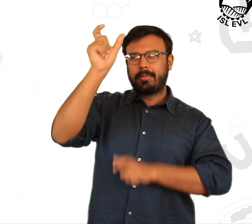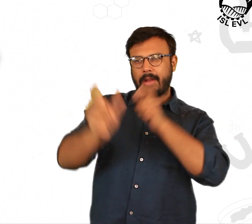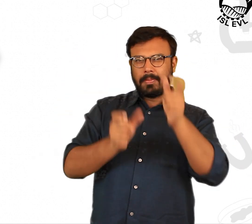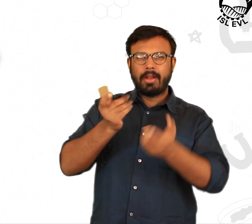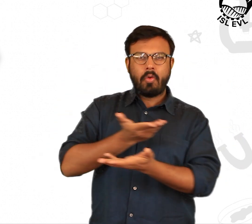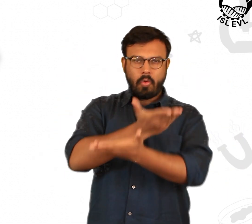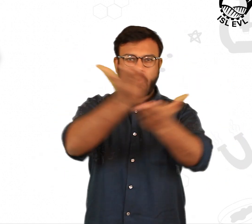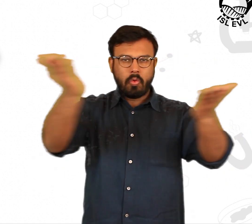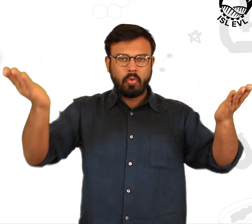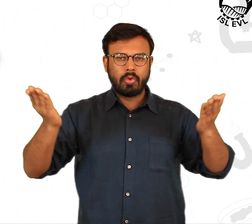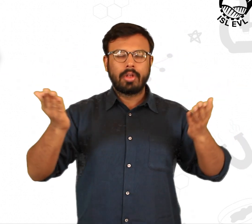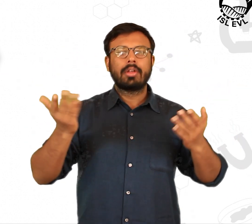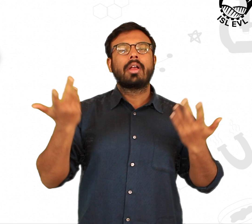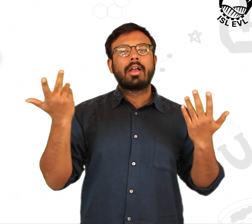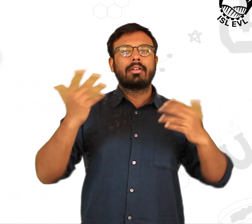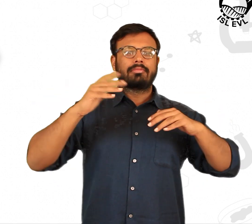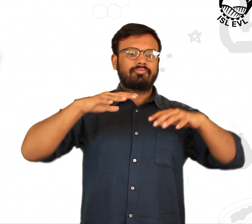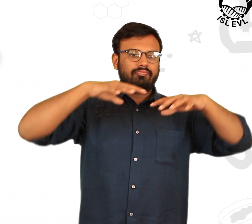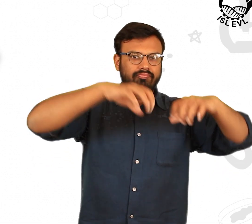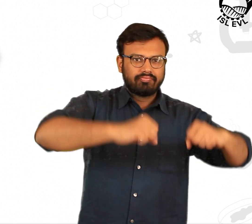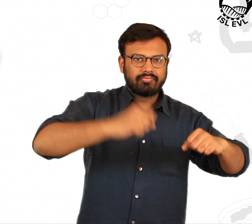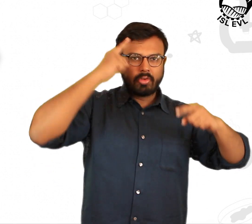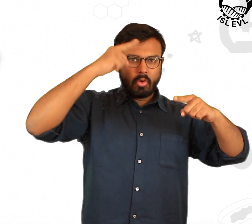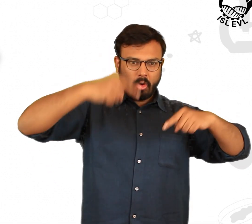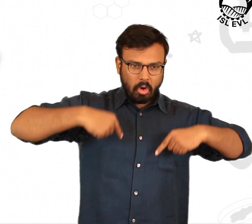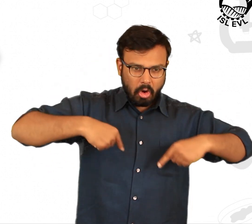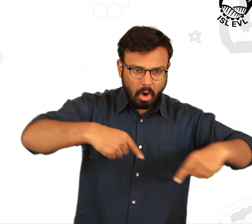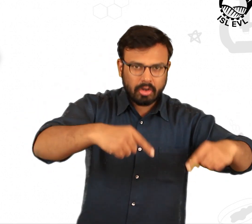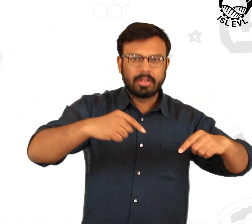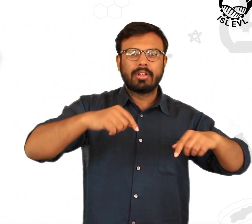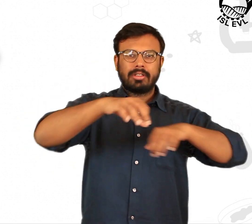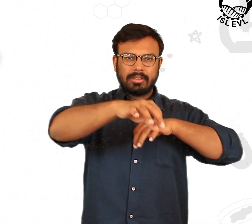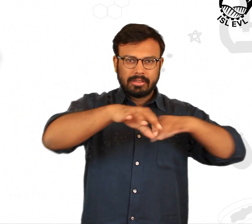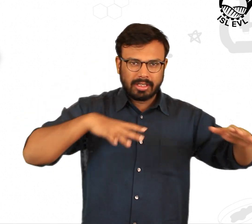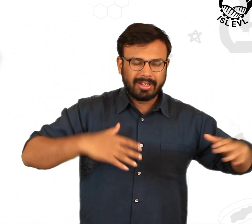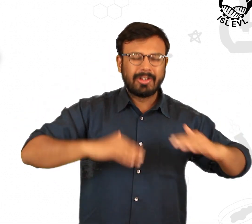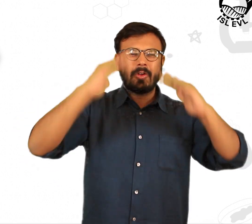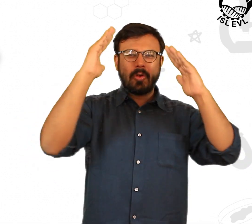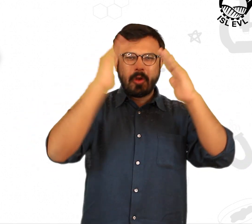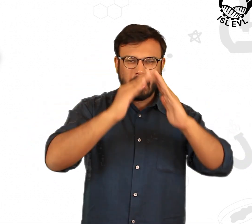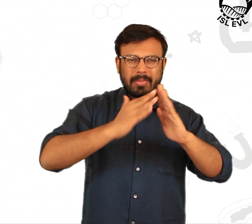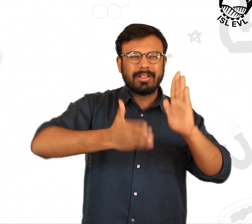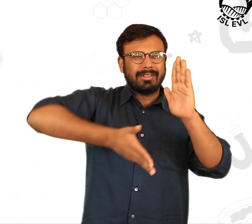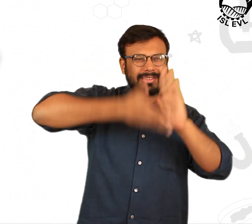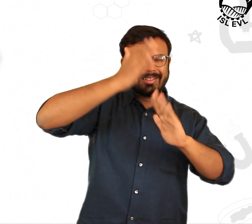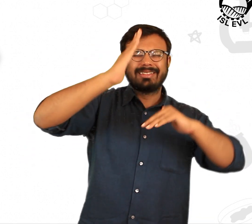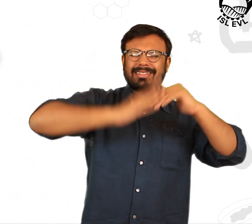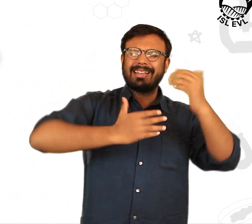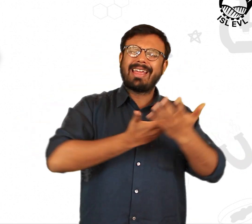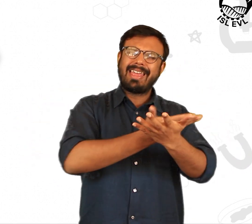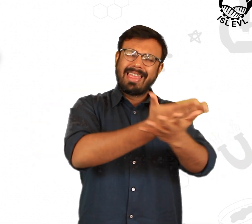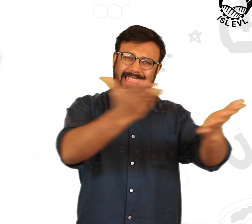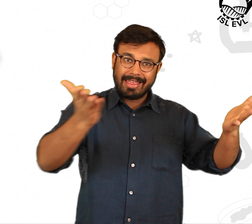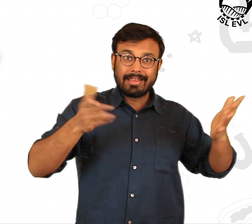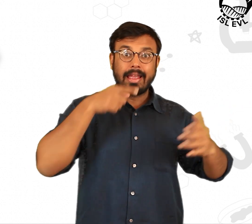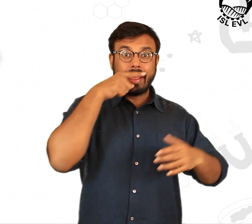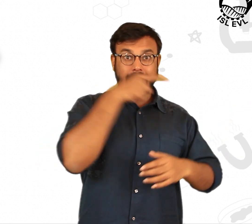Habitat fragmentation is also a threat. The decline of habitat range of the snow leopard due to human settlement